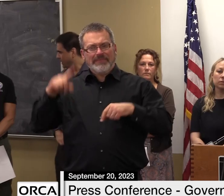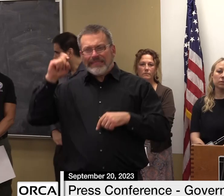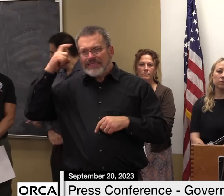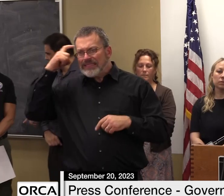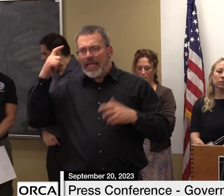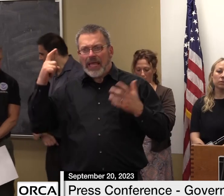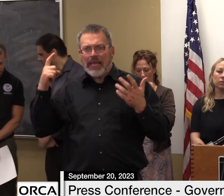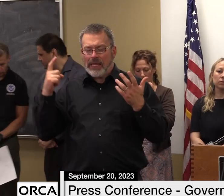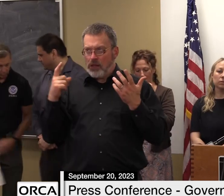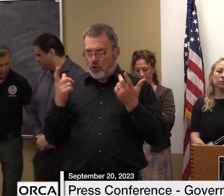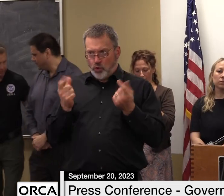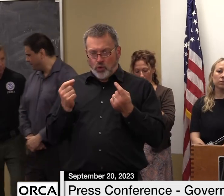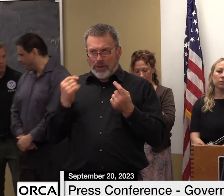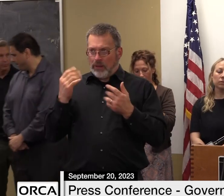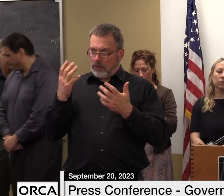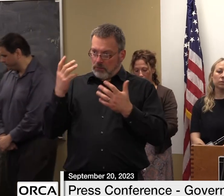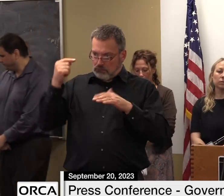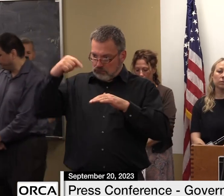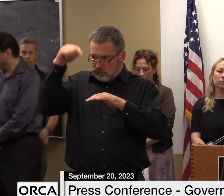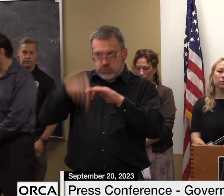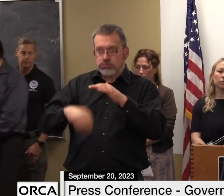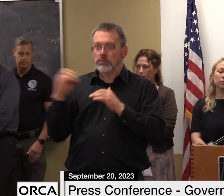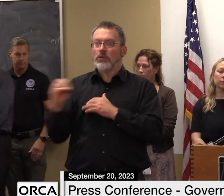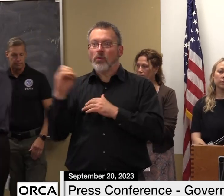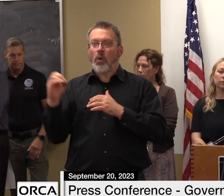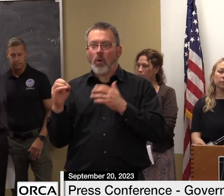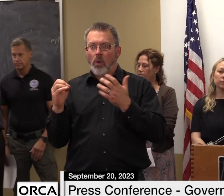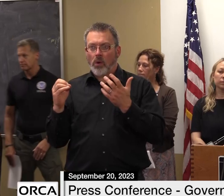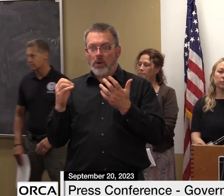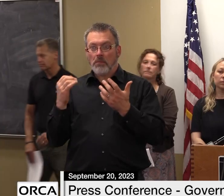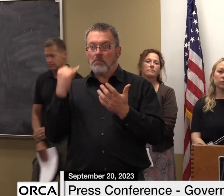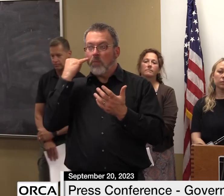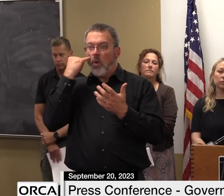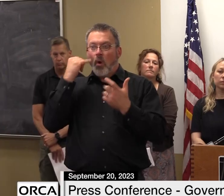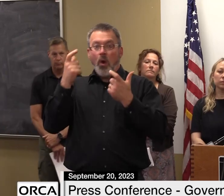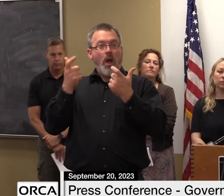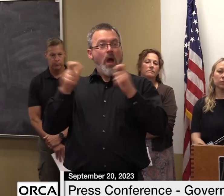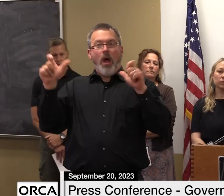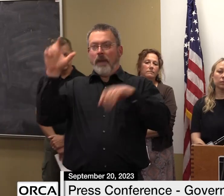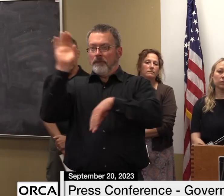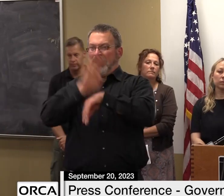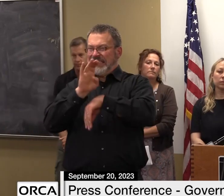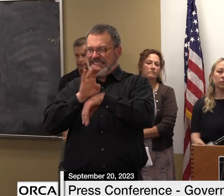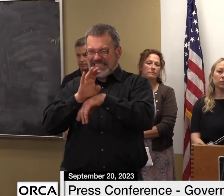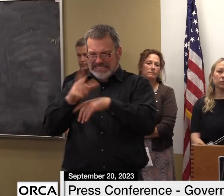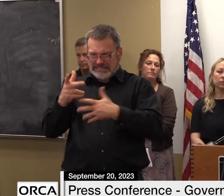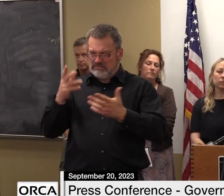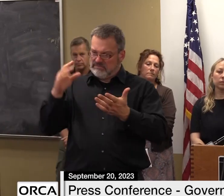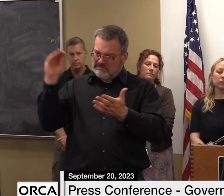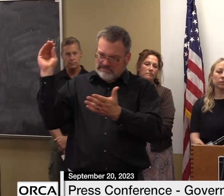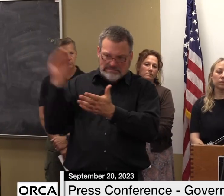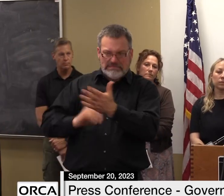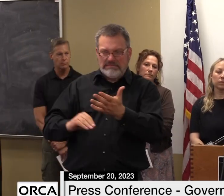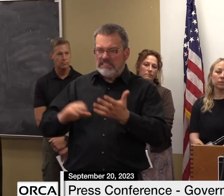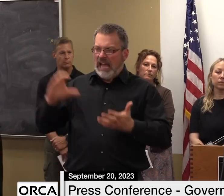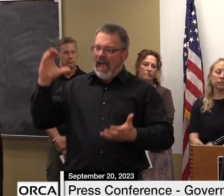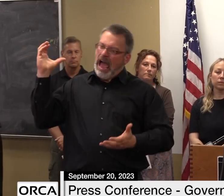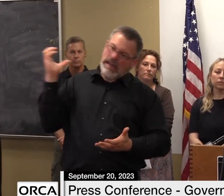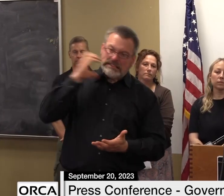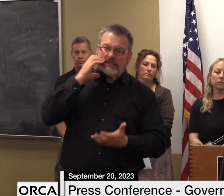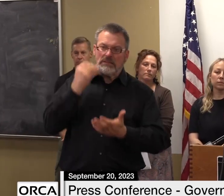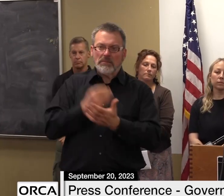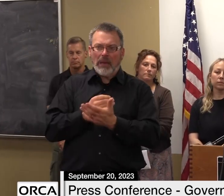quickly by a few large actors that, will have the staff to apply to grants and not